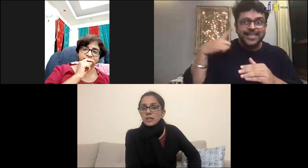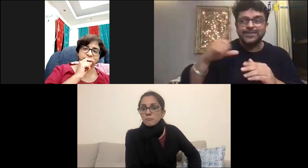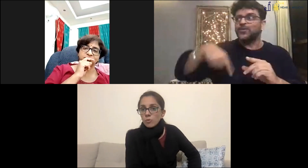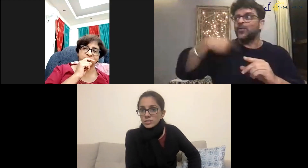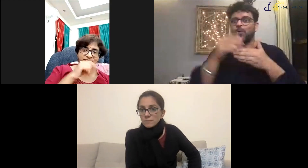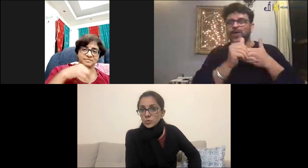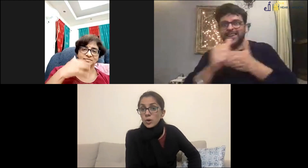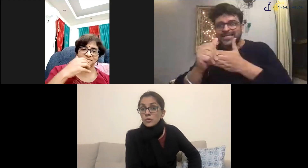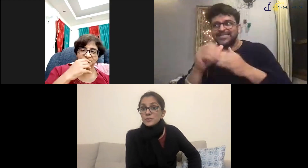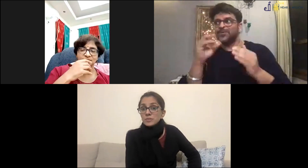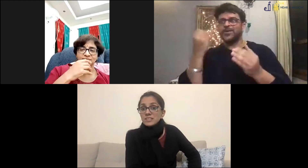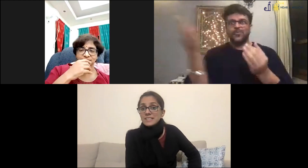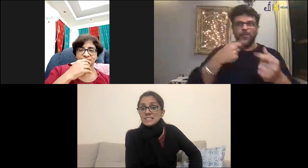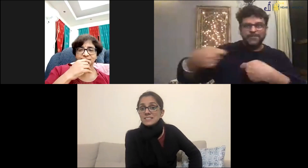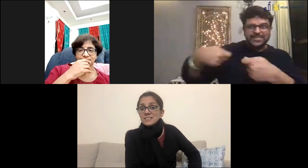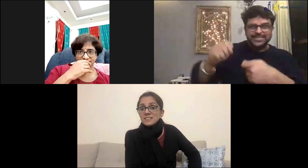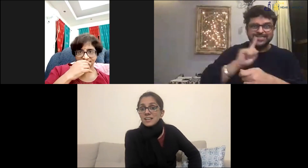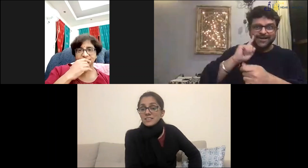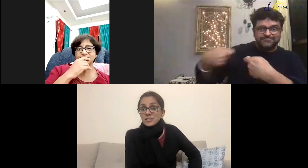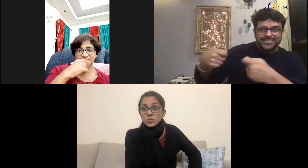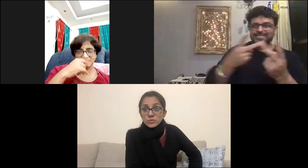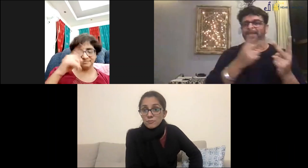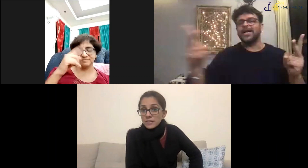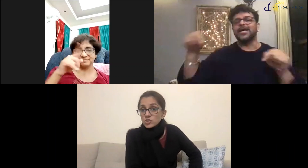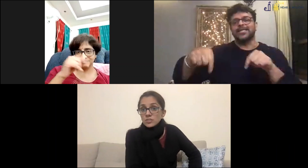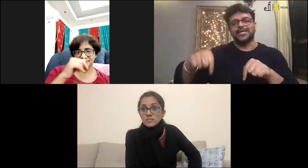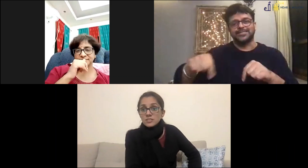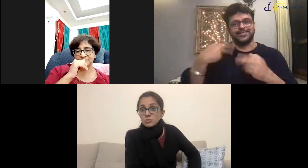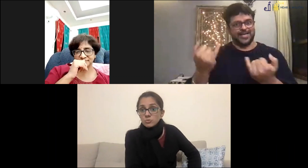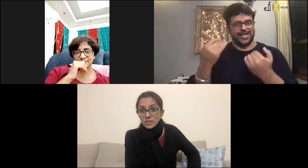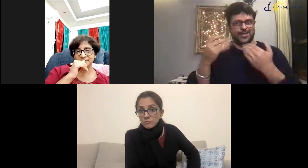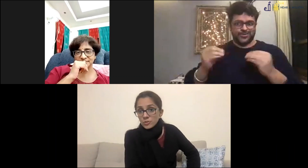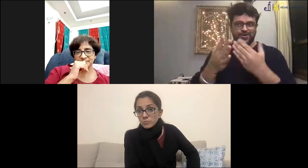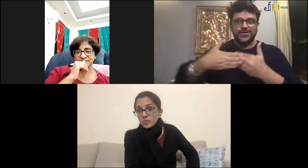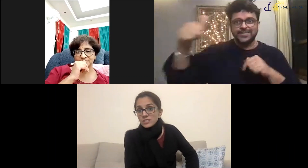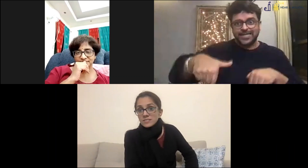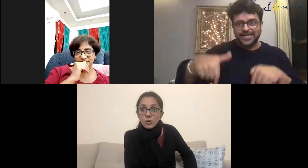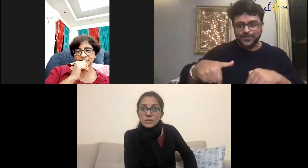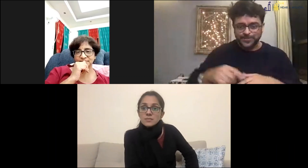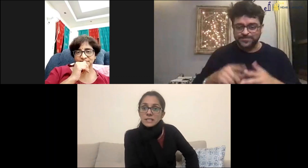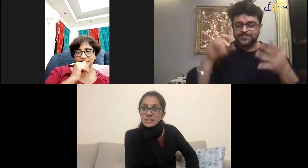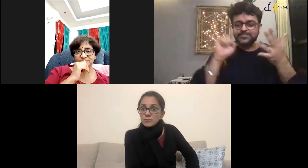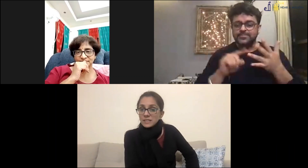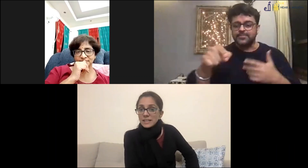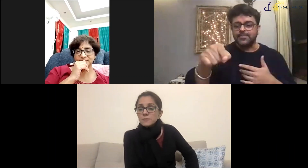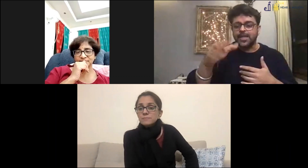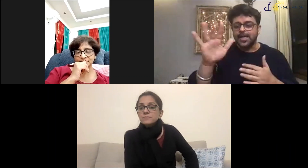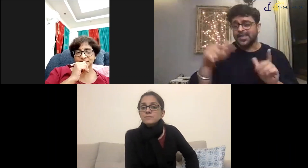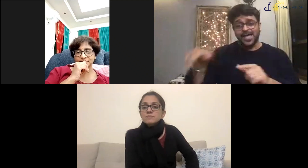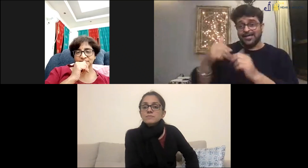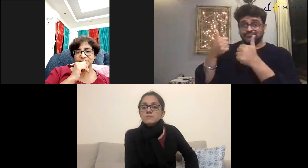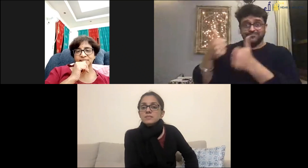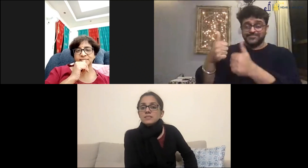things will unfold, who are going to be the next leader, the new deaf ventures, the new deaf entrepreneurs. Now is the beginning of that.